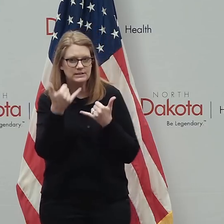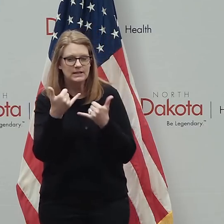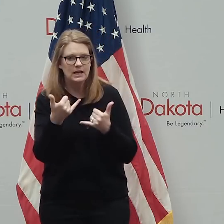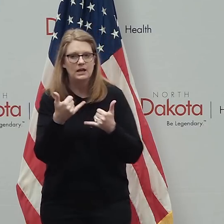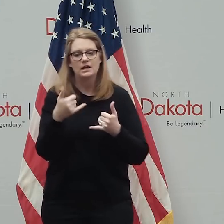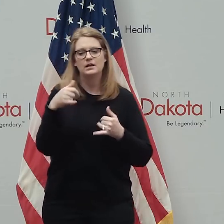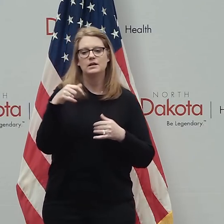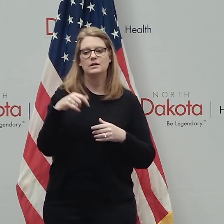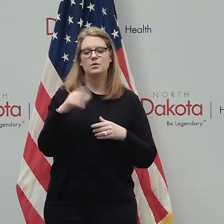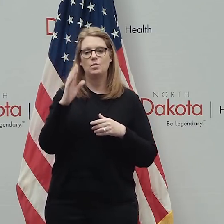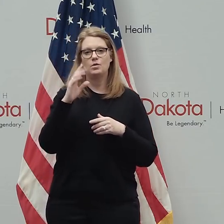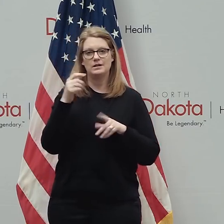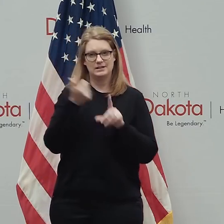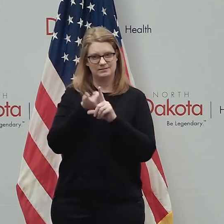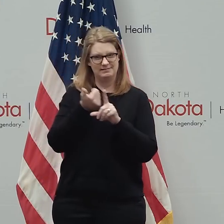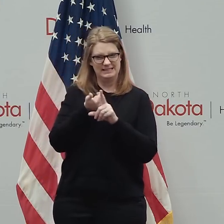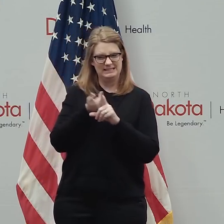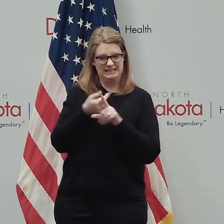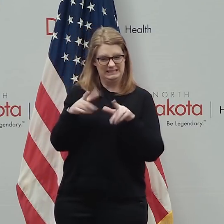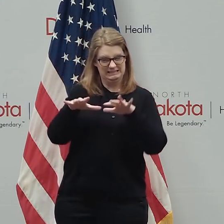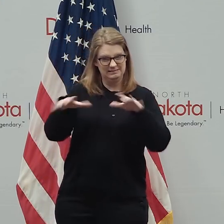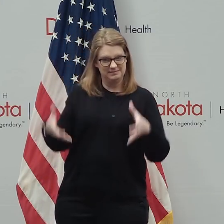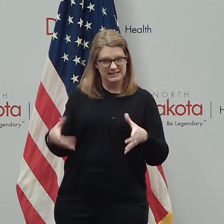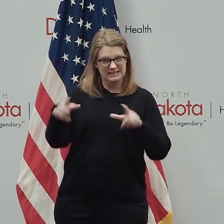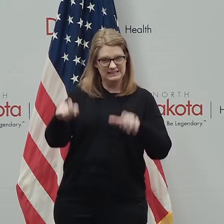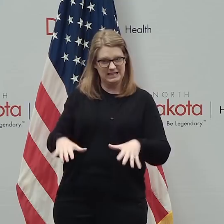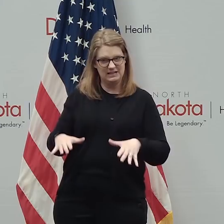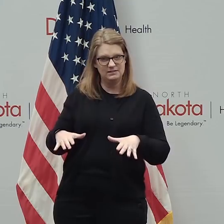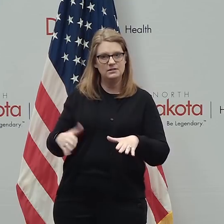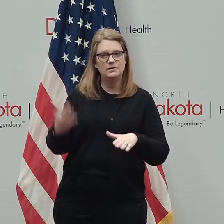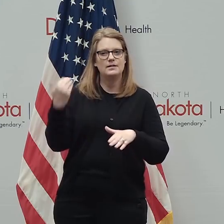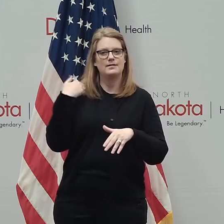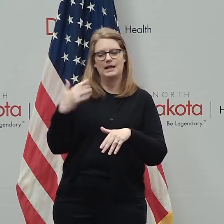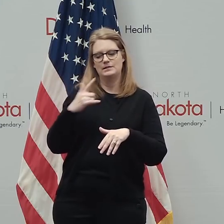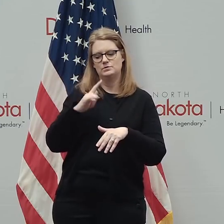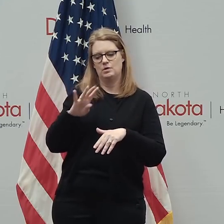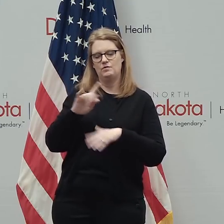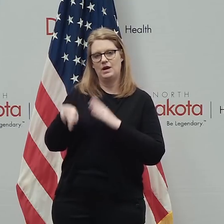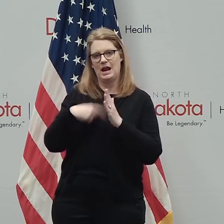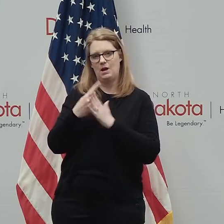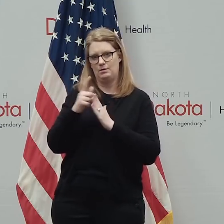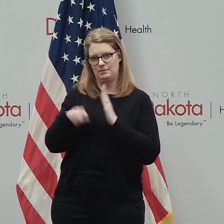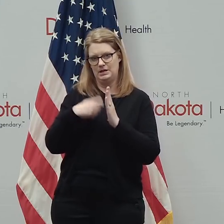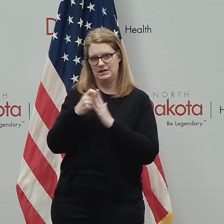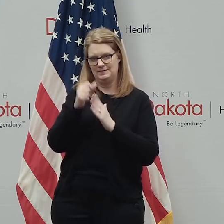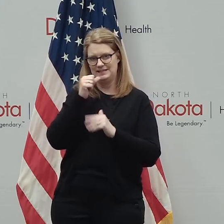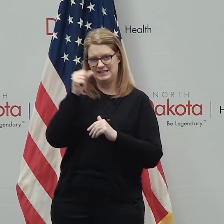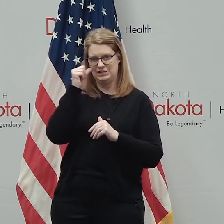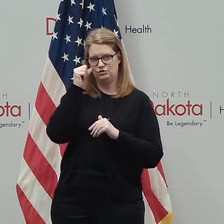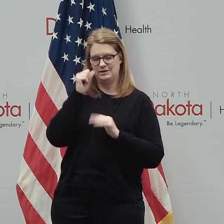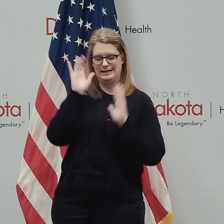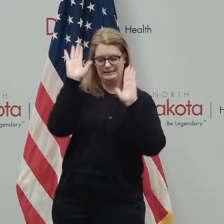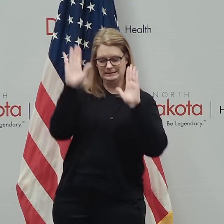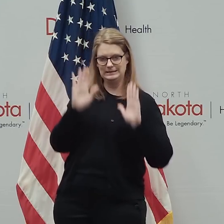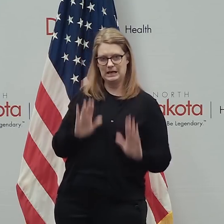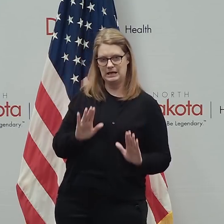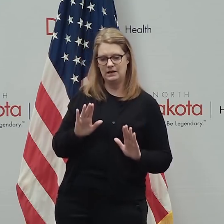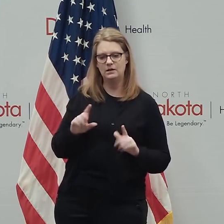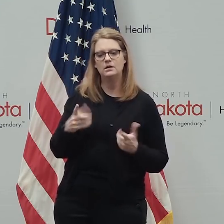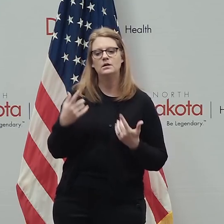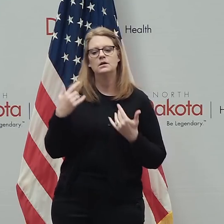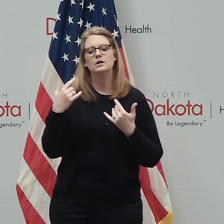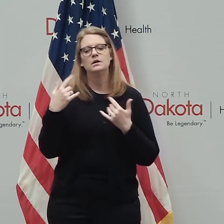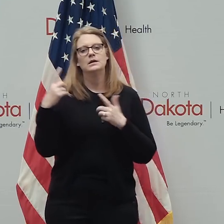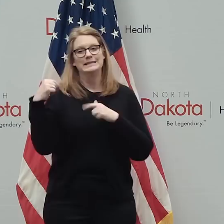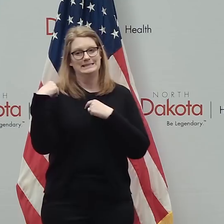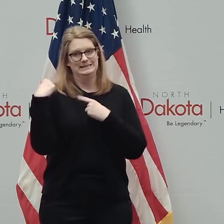this would be tests that were completed over the 24-hour period of yesterday, Sunday. Since we had our